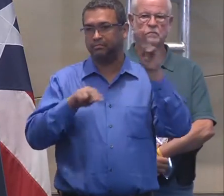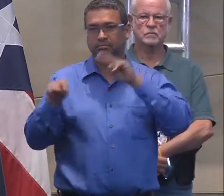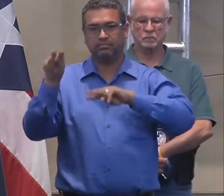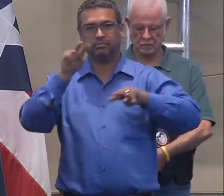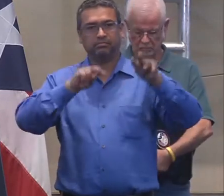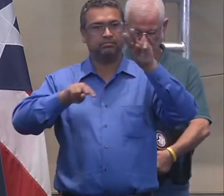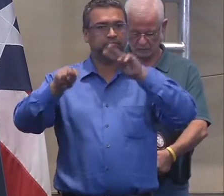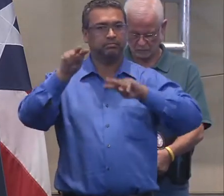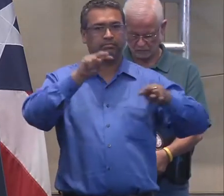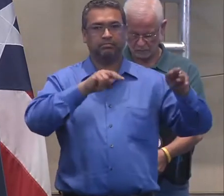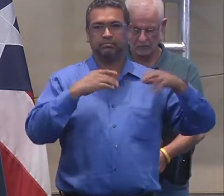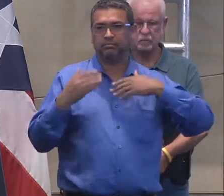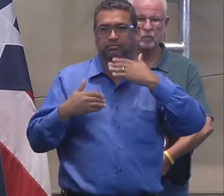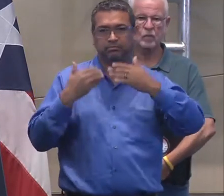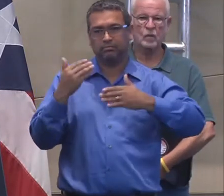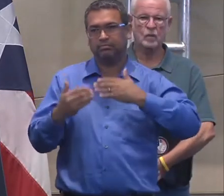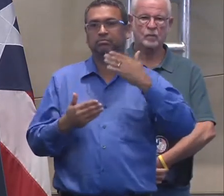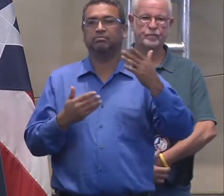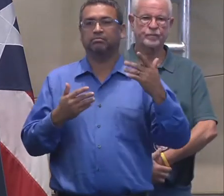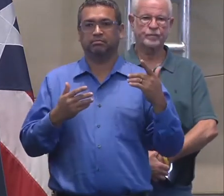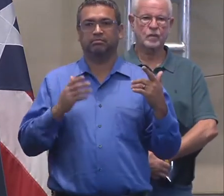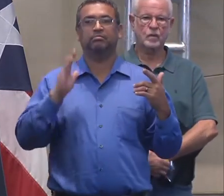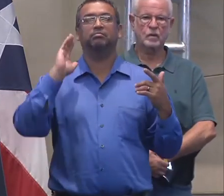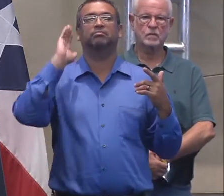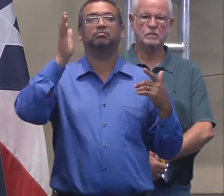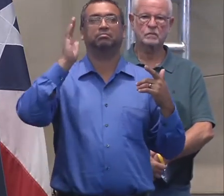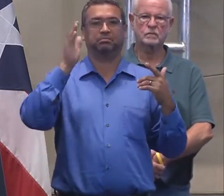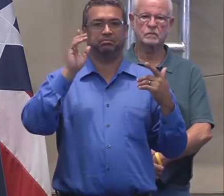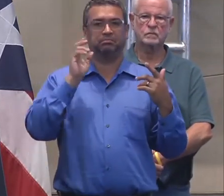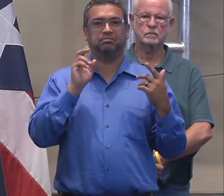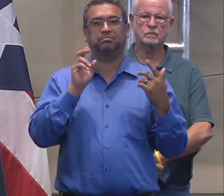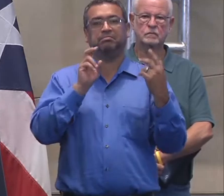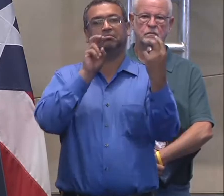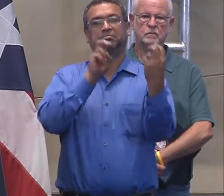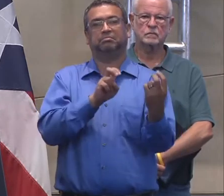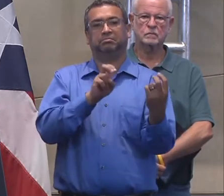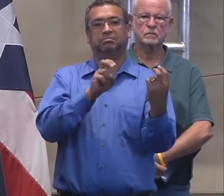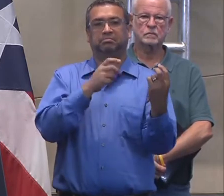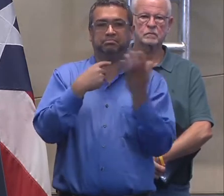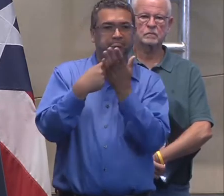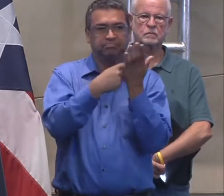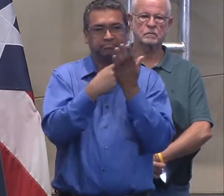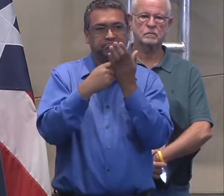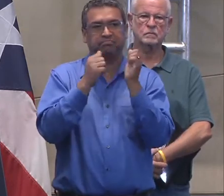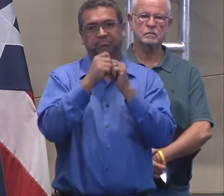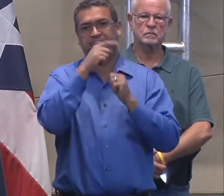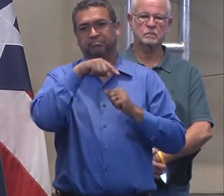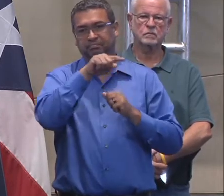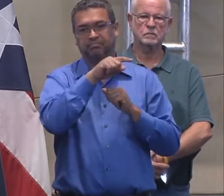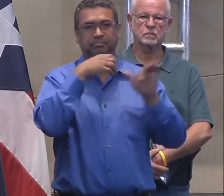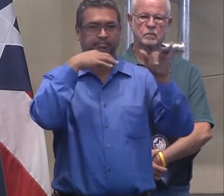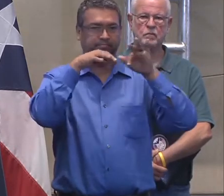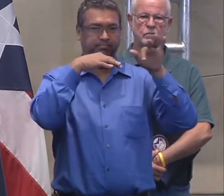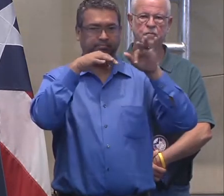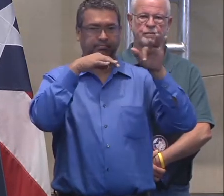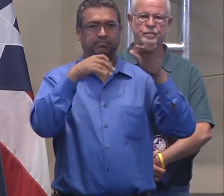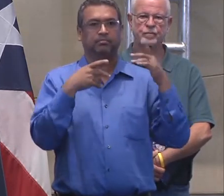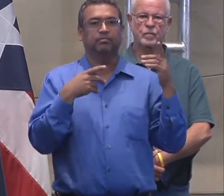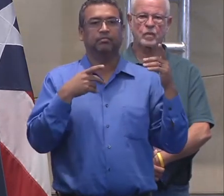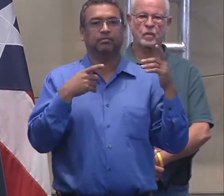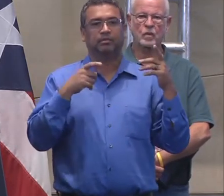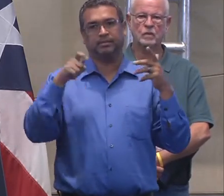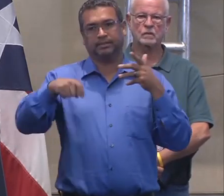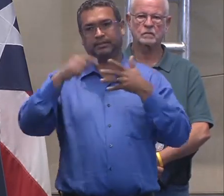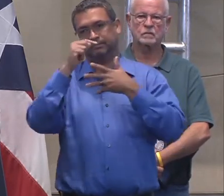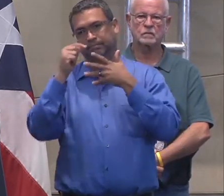what's going on, and we will have a briefing with them later on, so that we can state some of the needs that we have